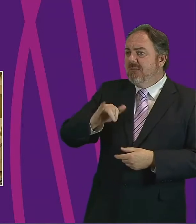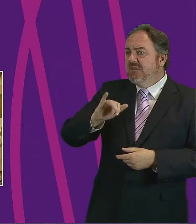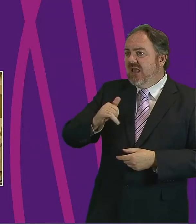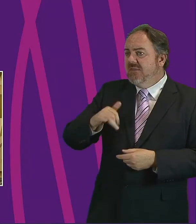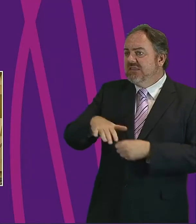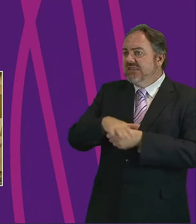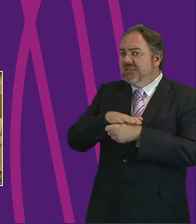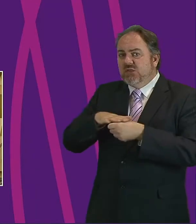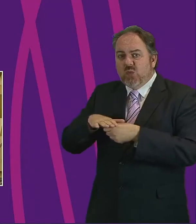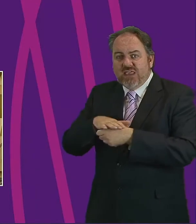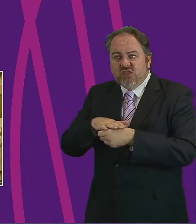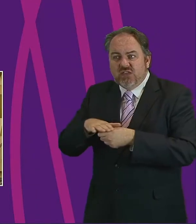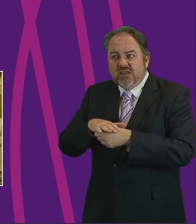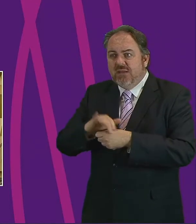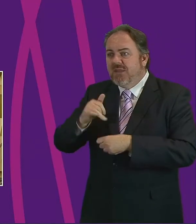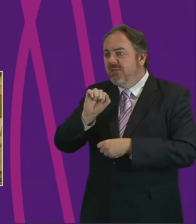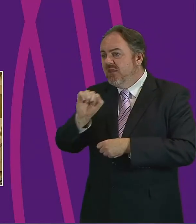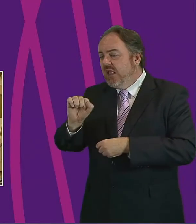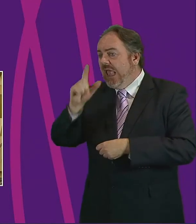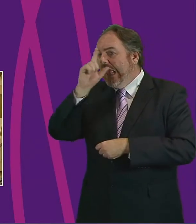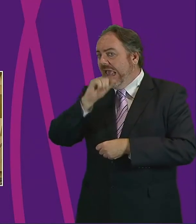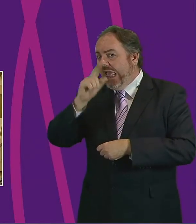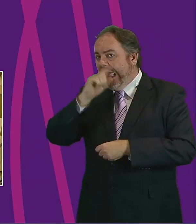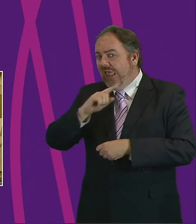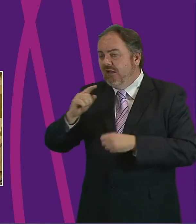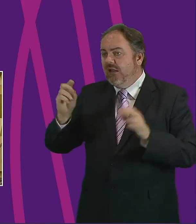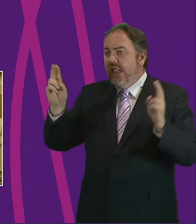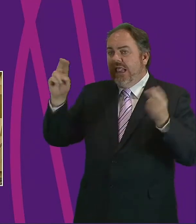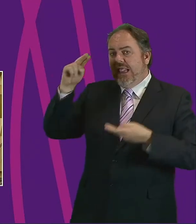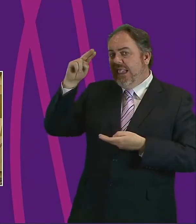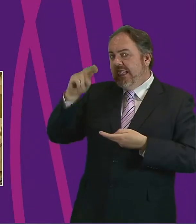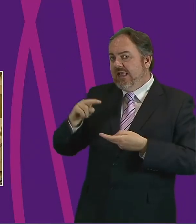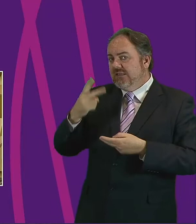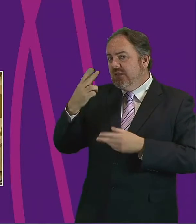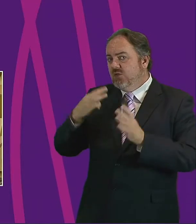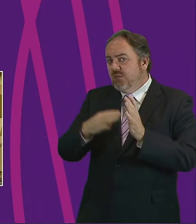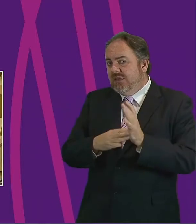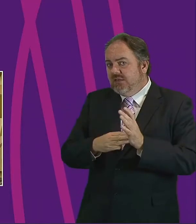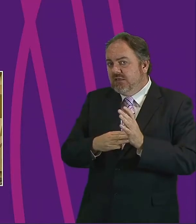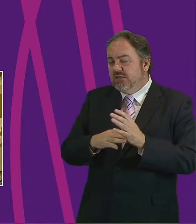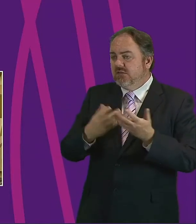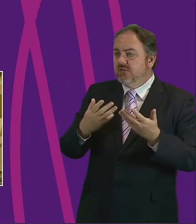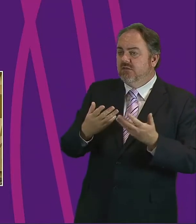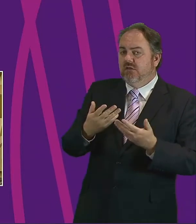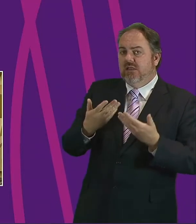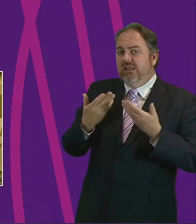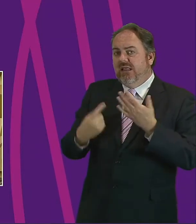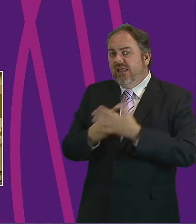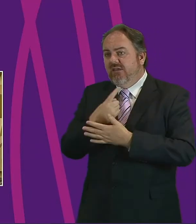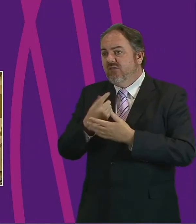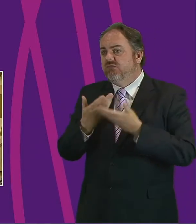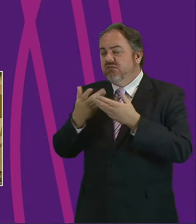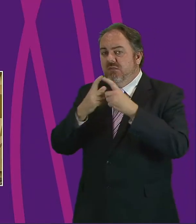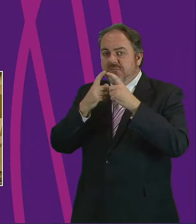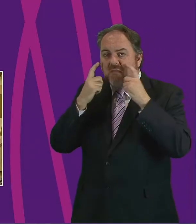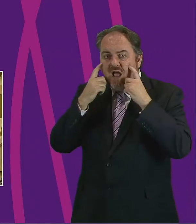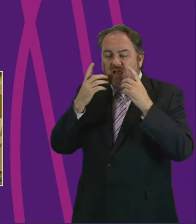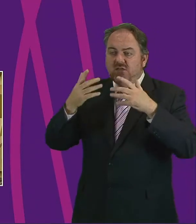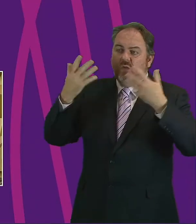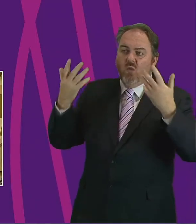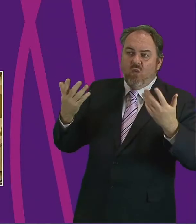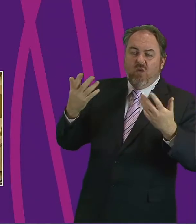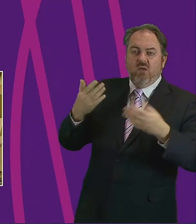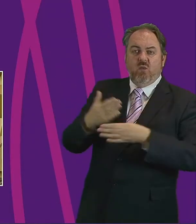there particular settings, and are there particular mitigations you could bring to bear that would make something like that possible. And I